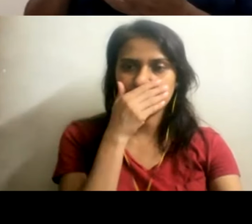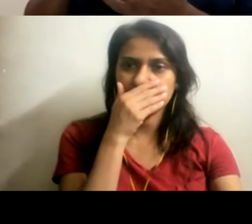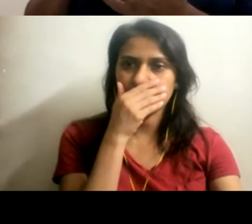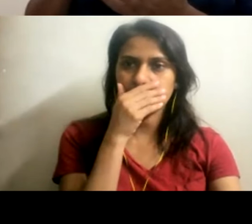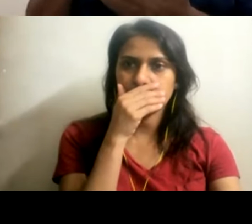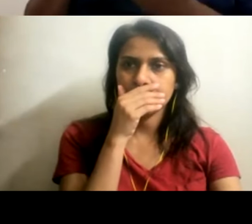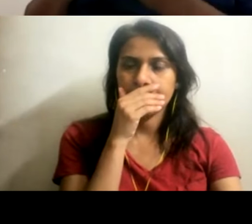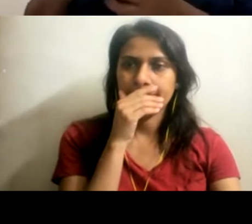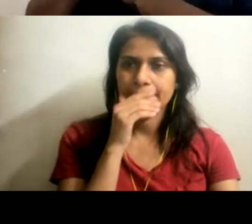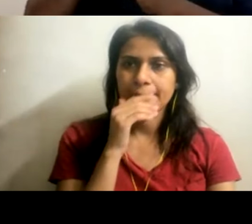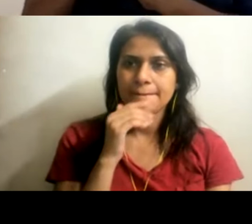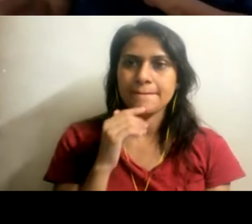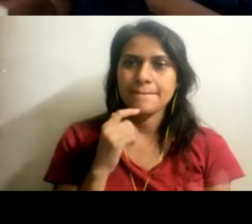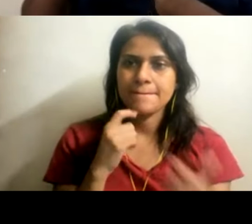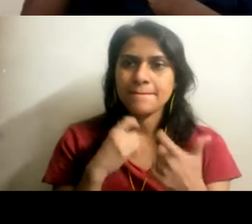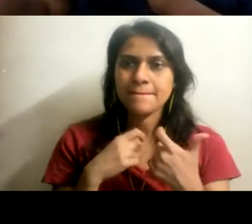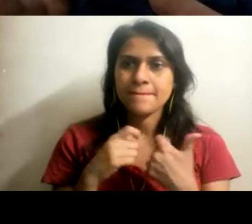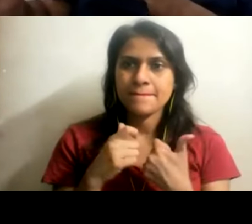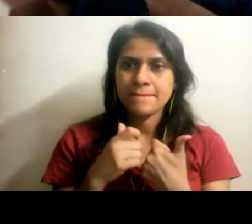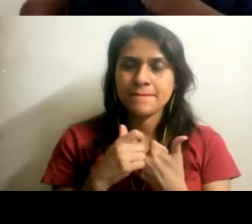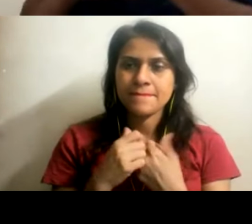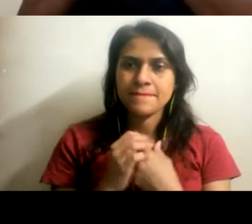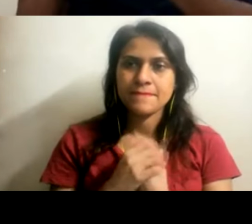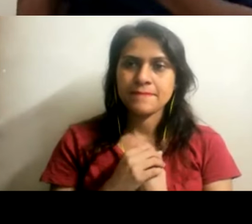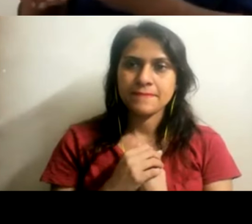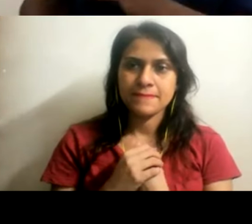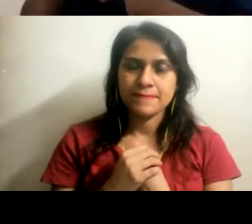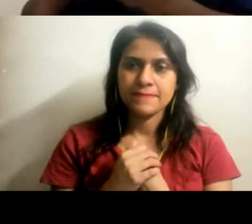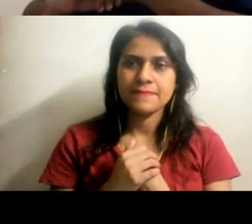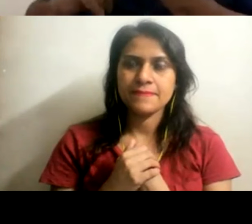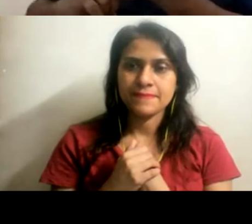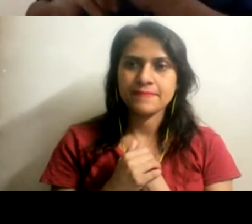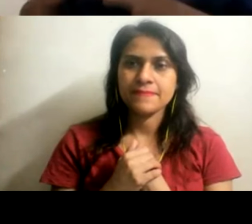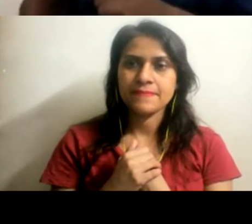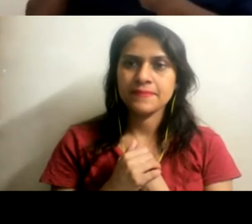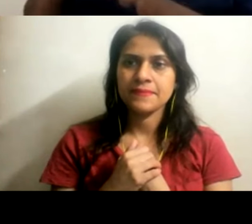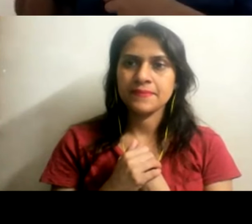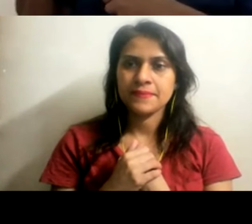maybe in a remote village in the Northeast somewhere.